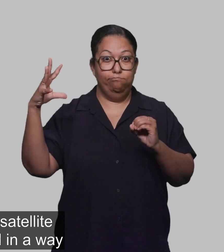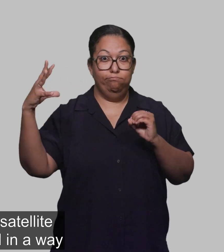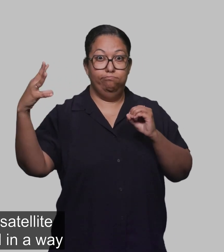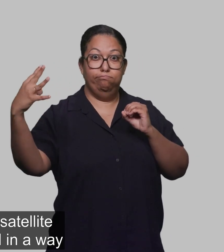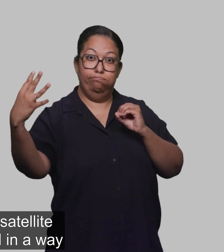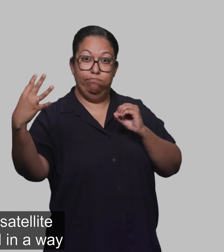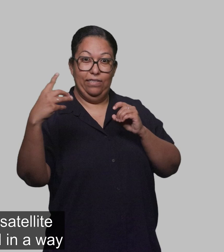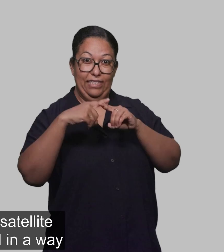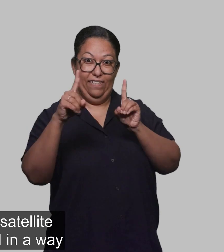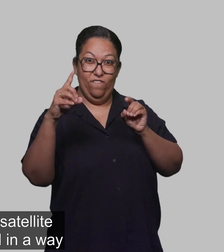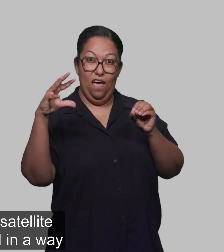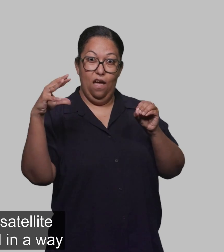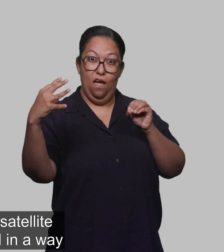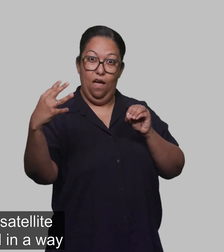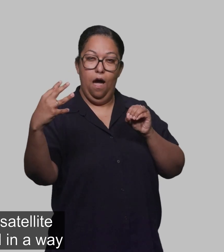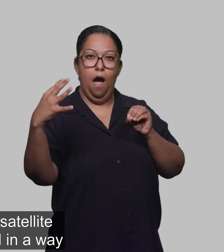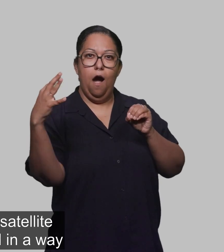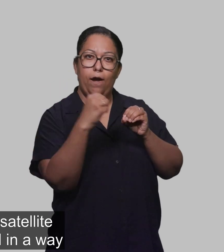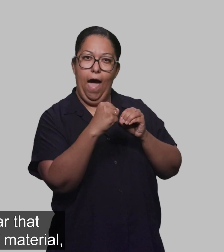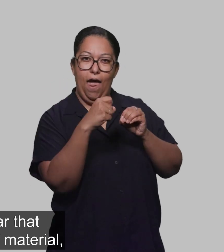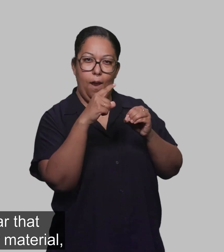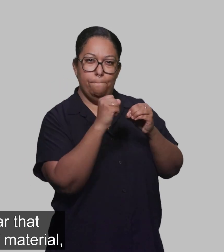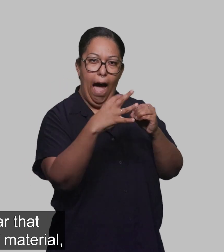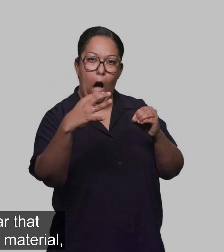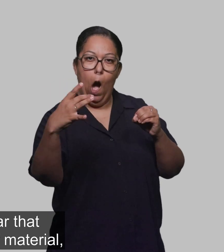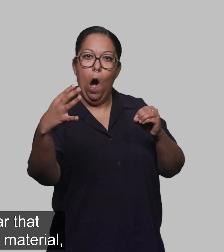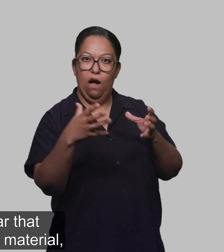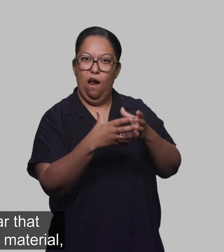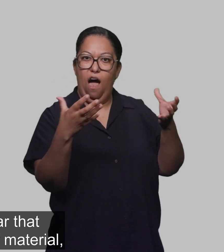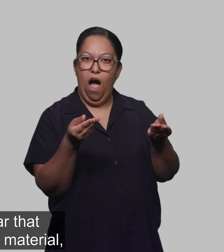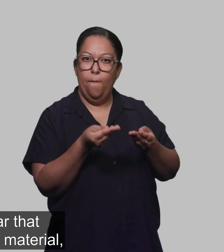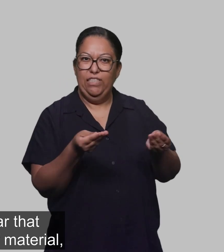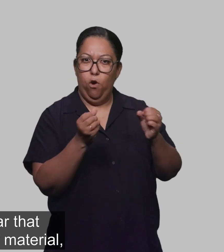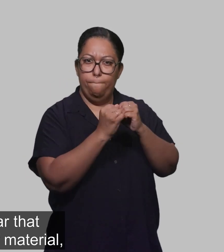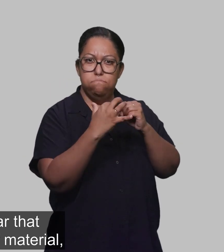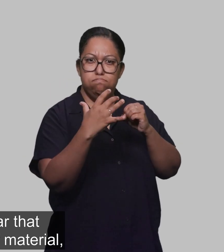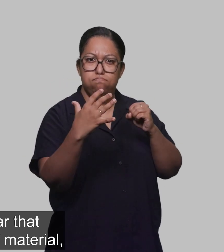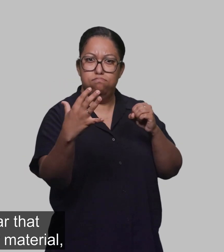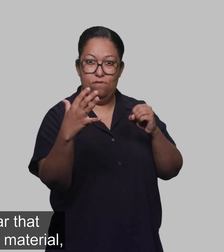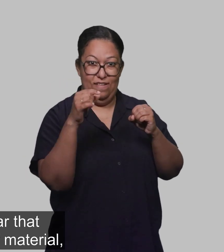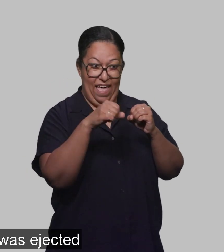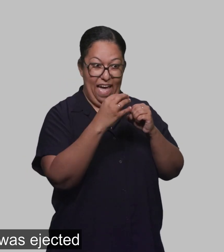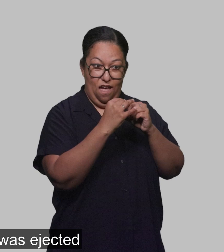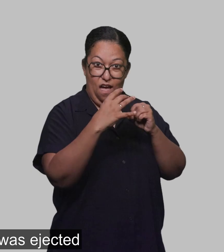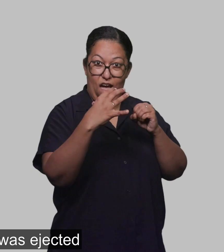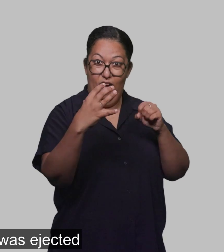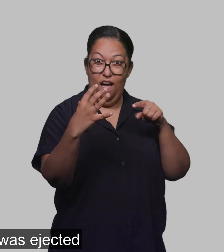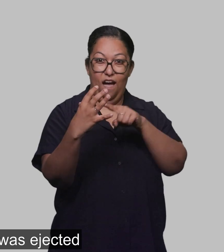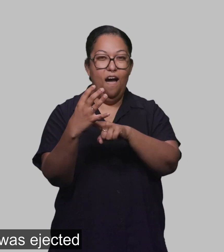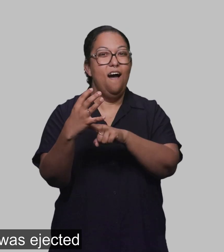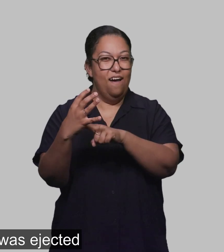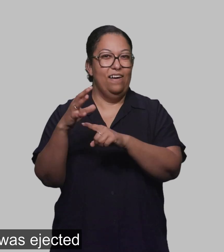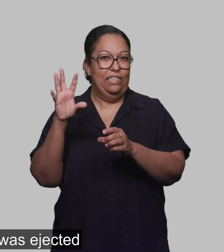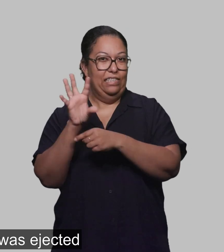the satellite was positioned in a way that that star that ejected a lot of material,